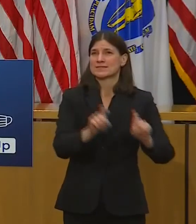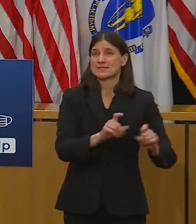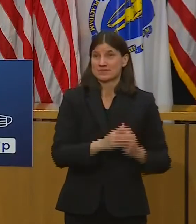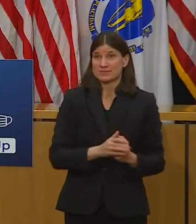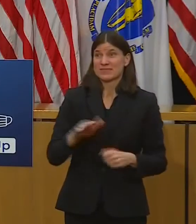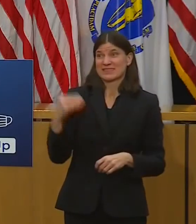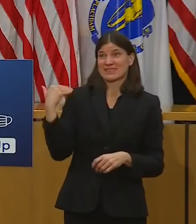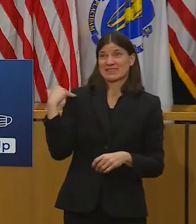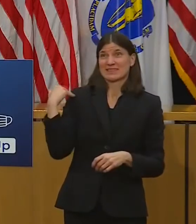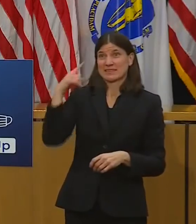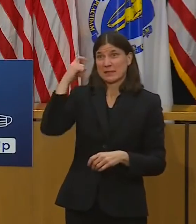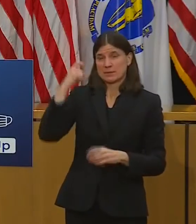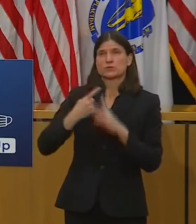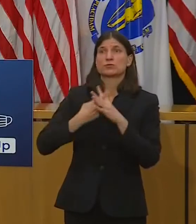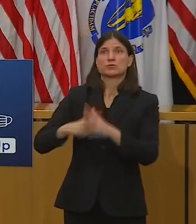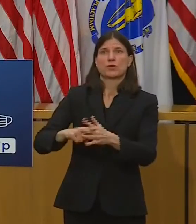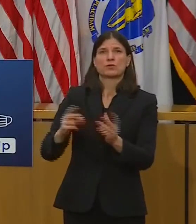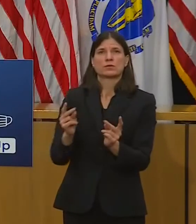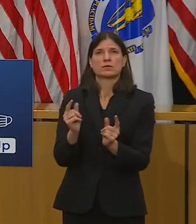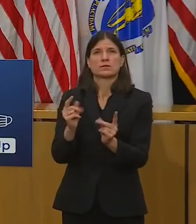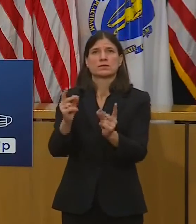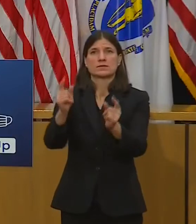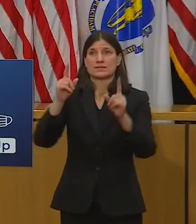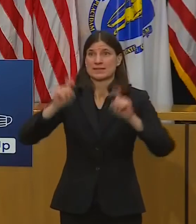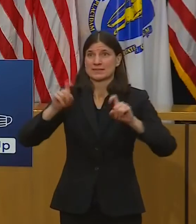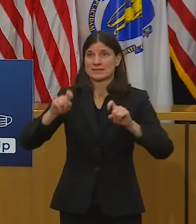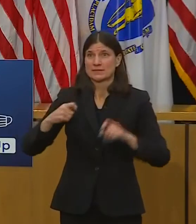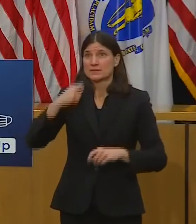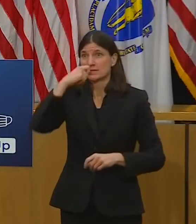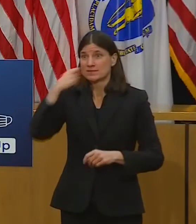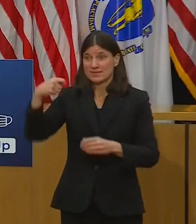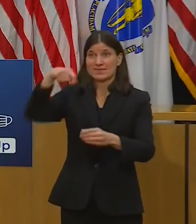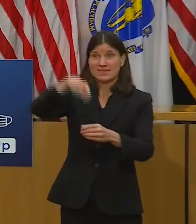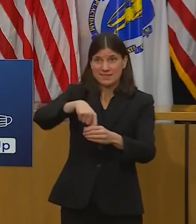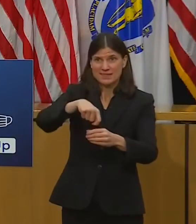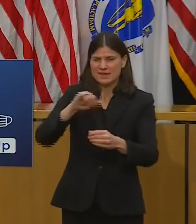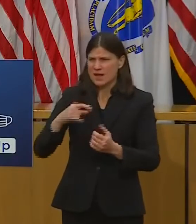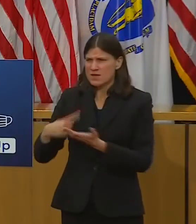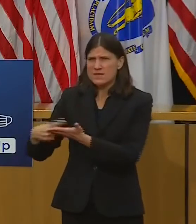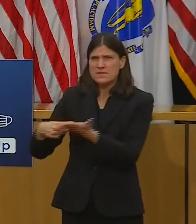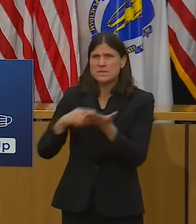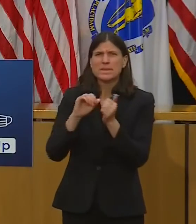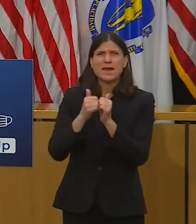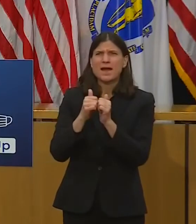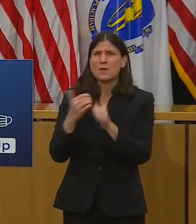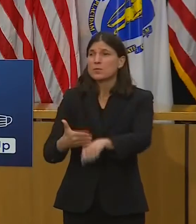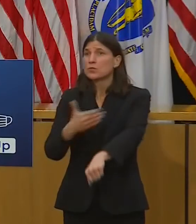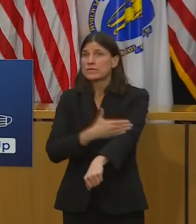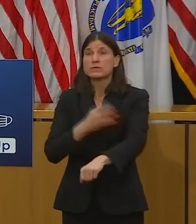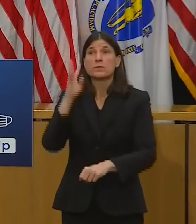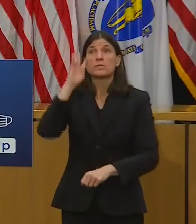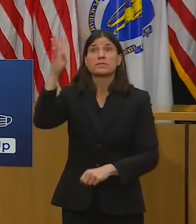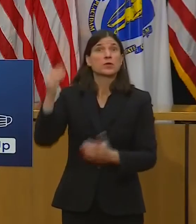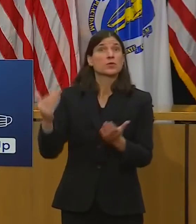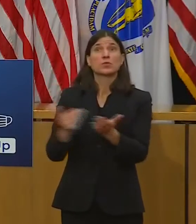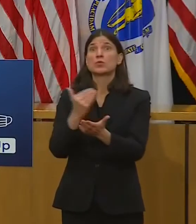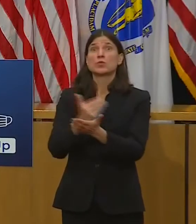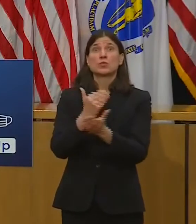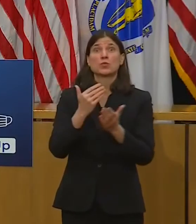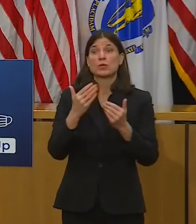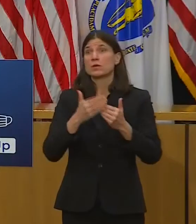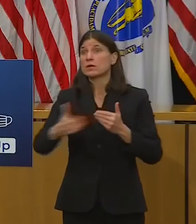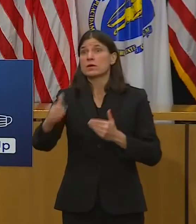our administration's education and health experts will make weekly COVID-19 pooled testing available to all schools and districts